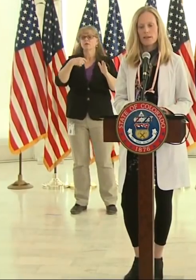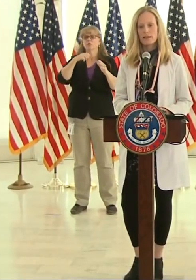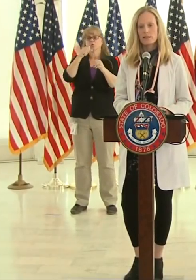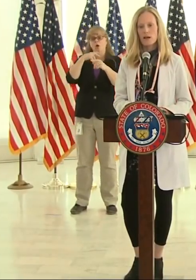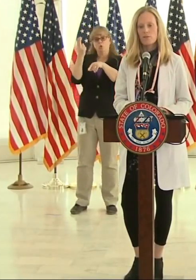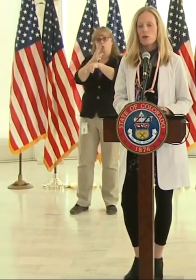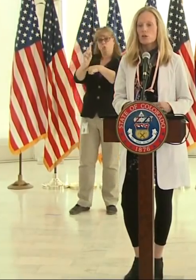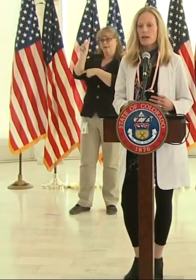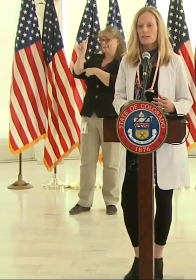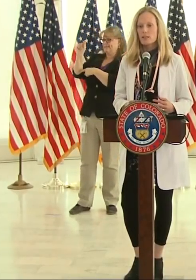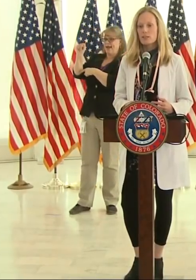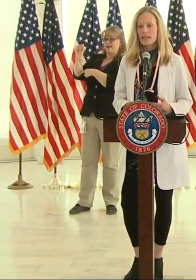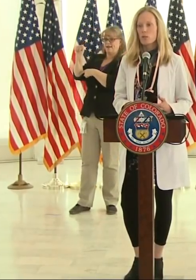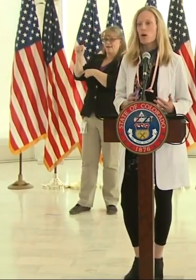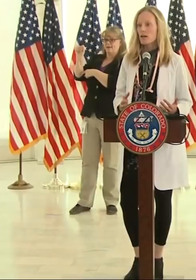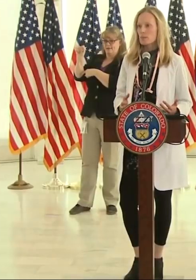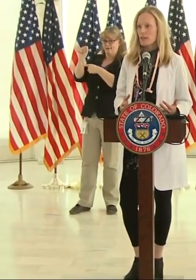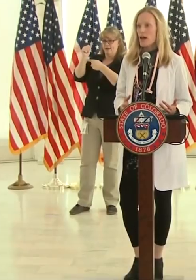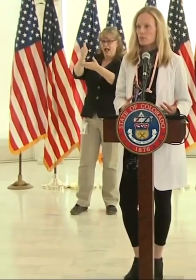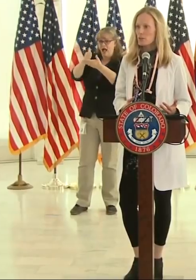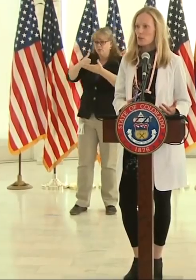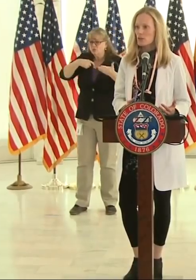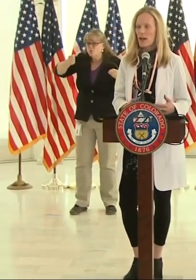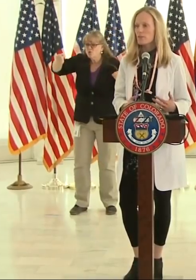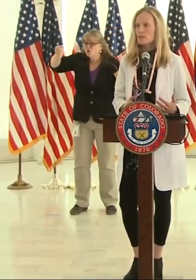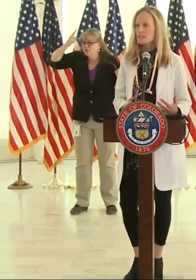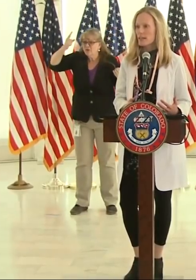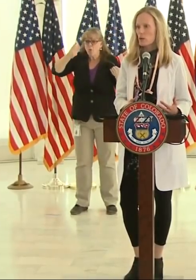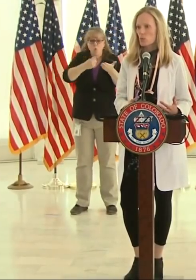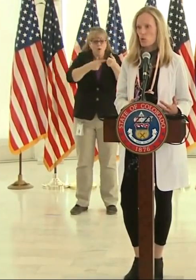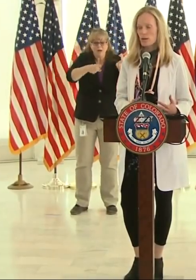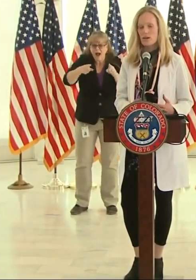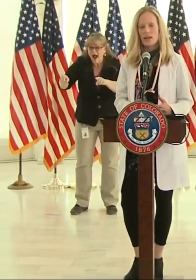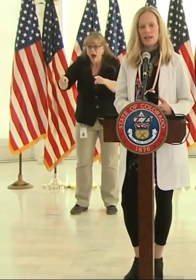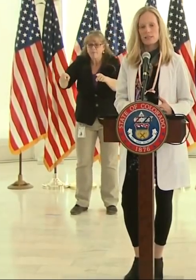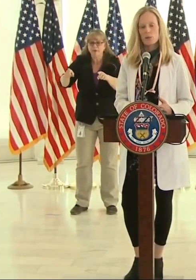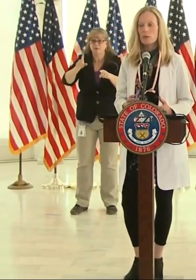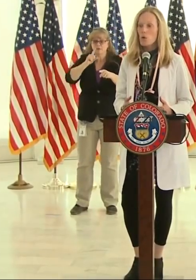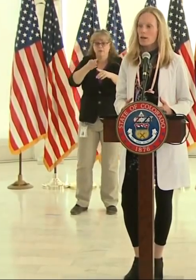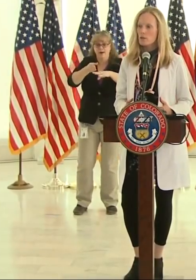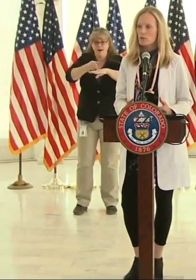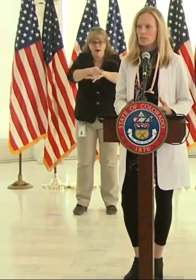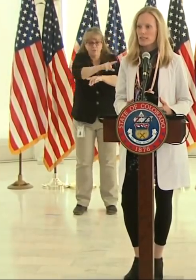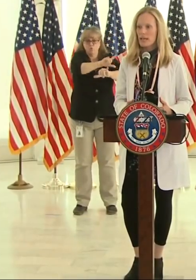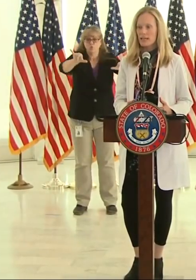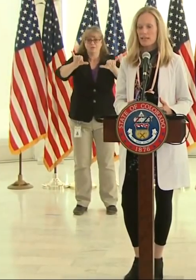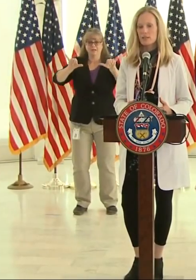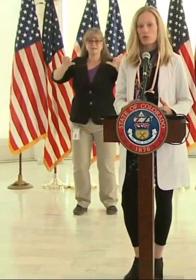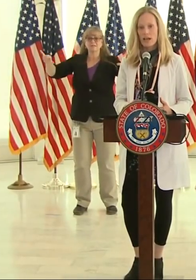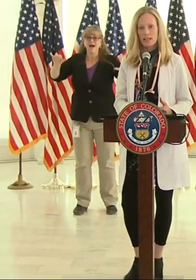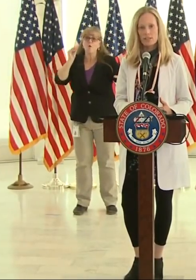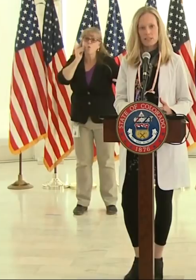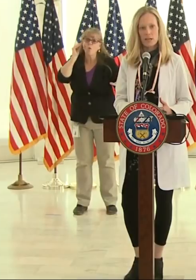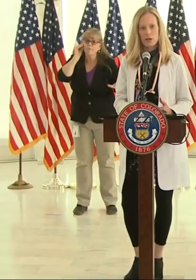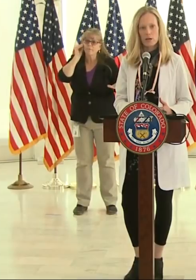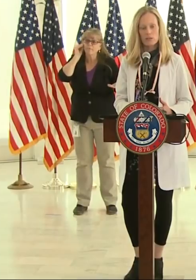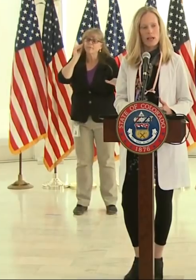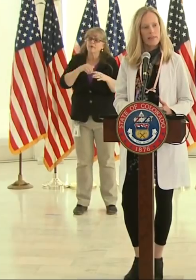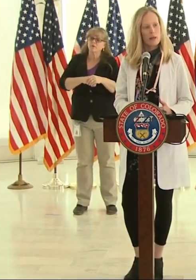into a phase of trying to understand what comes after a stay-at-home order. And so what I'm going to walk you through today is a variety